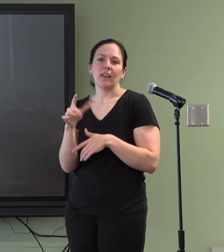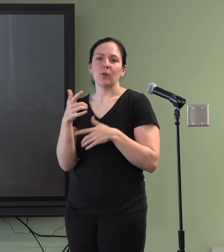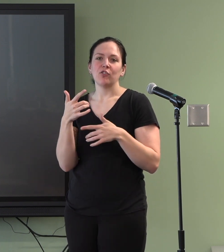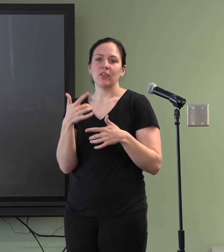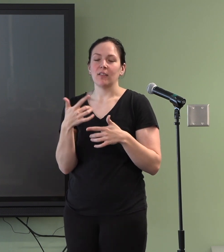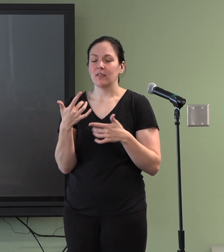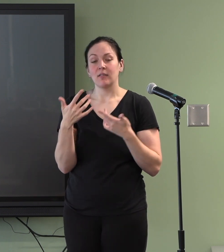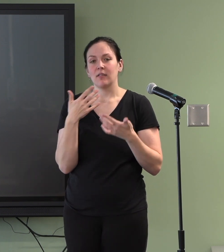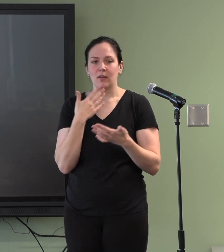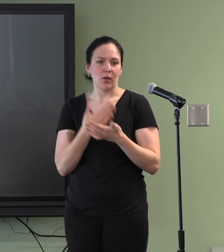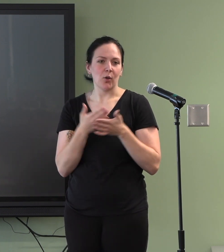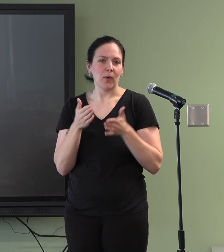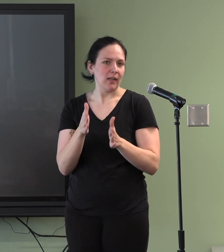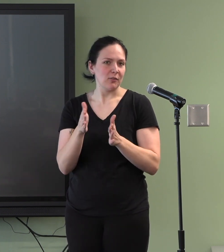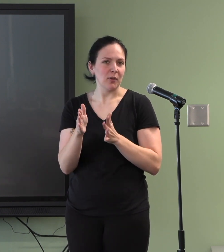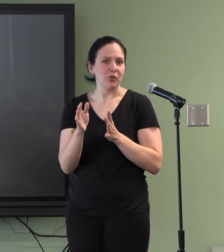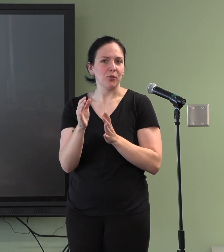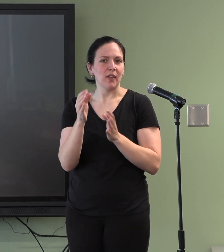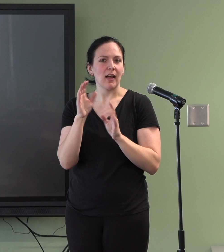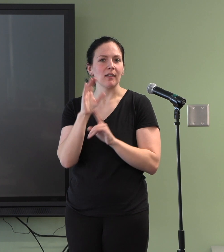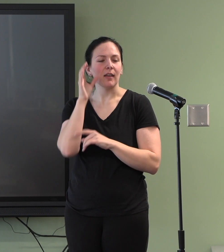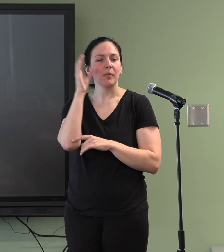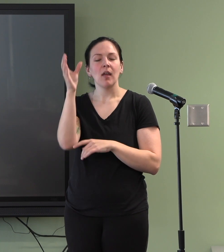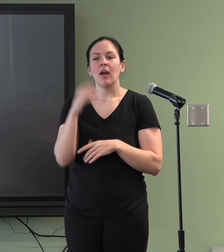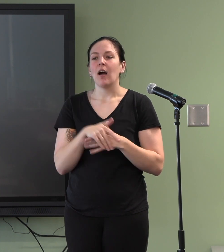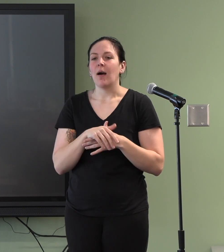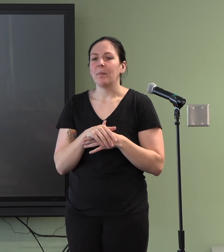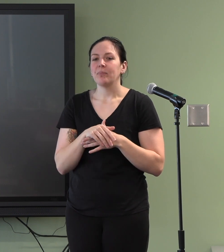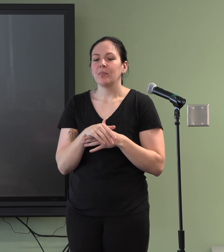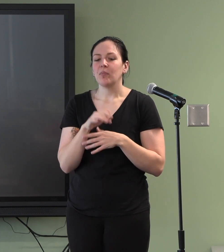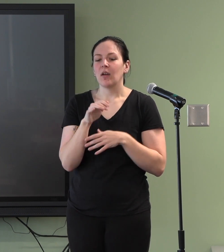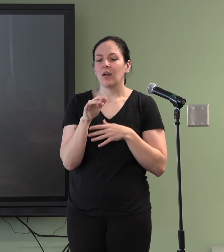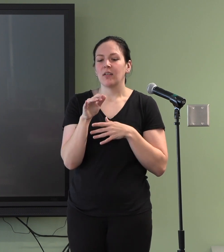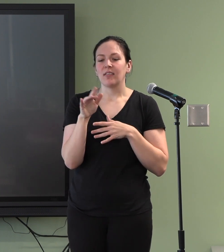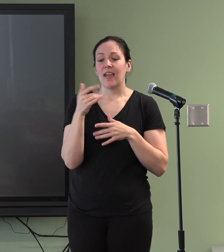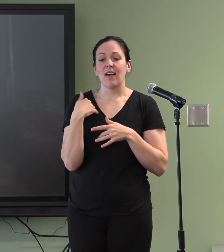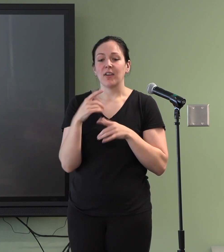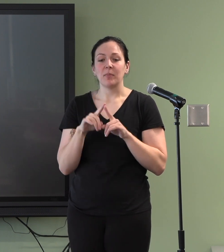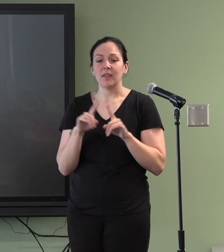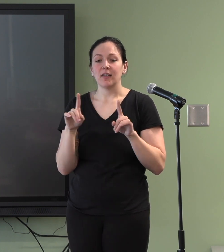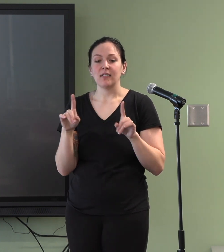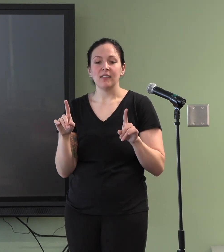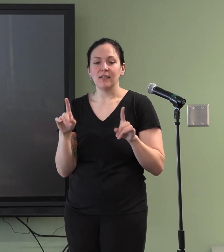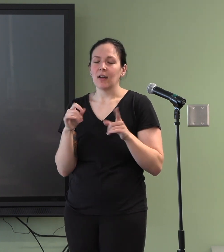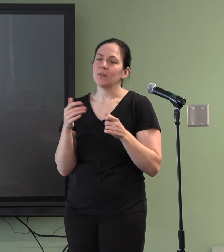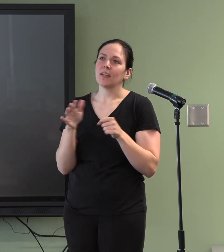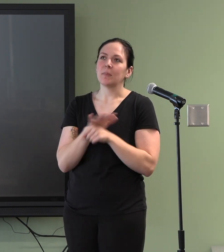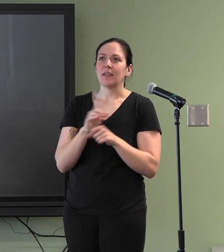Language is a good way to introduce that concept. they have a completely, I wouldn't say completely, but they